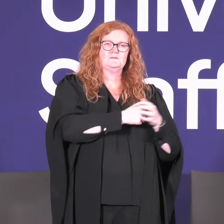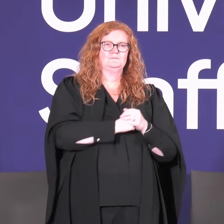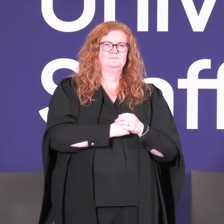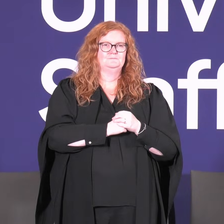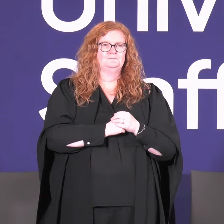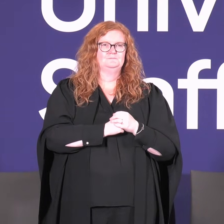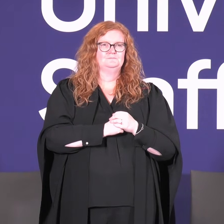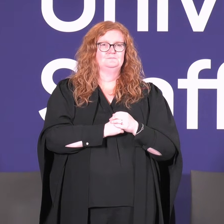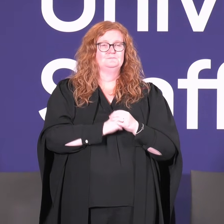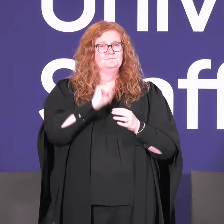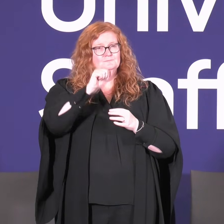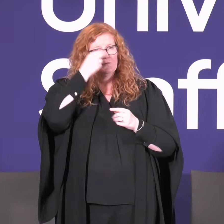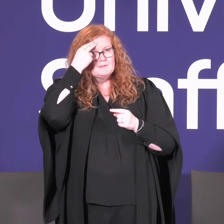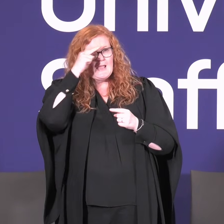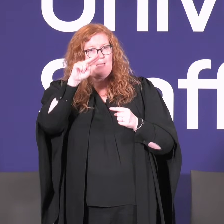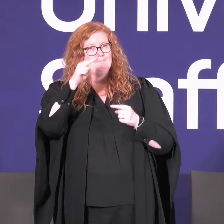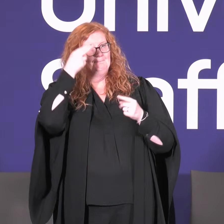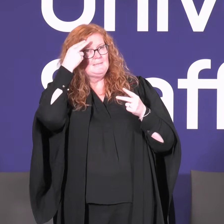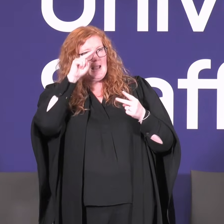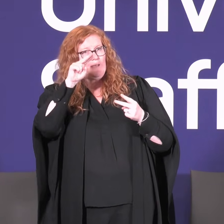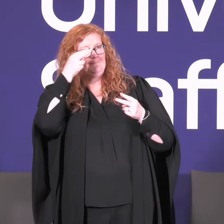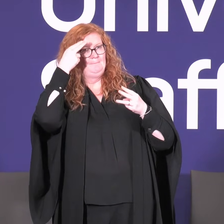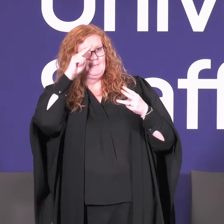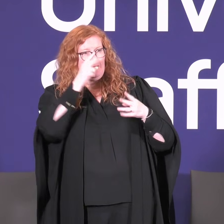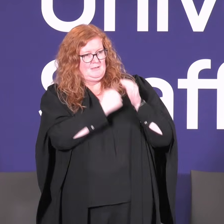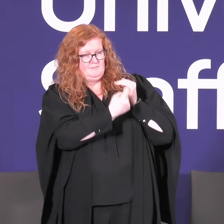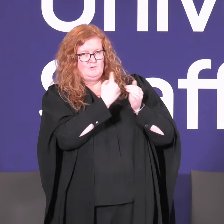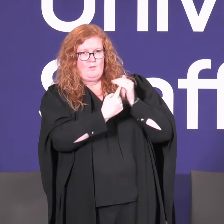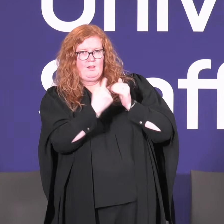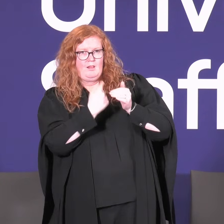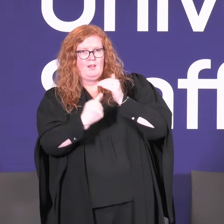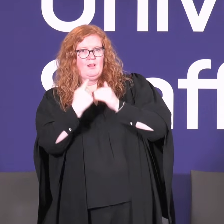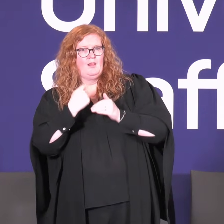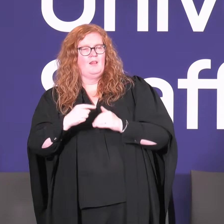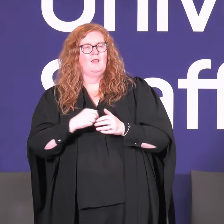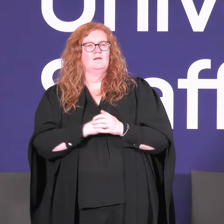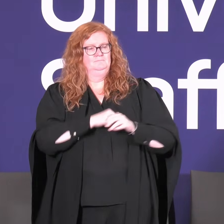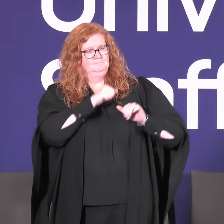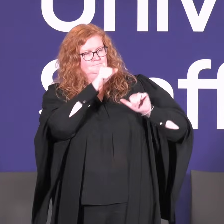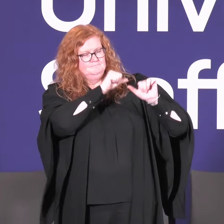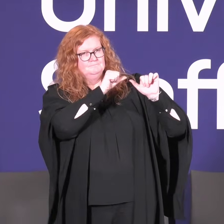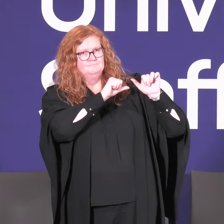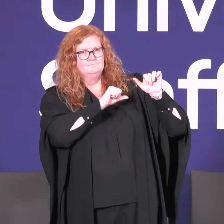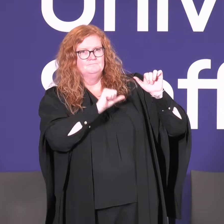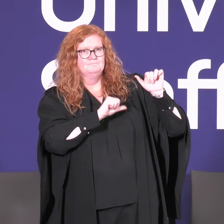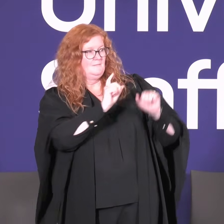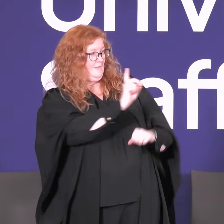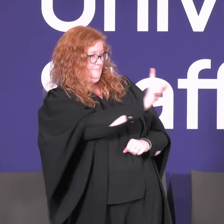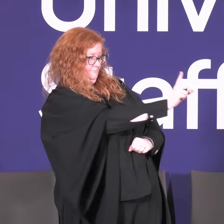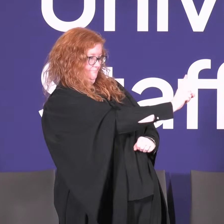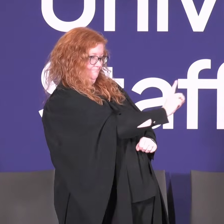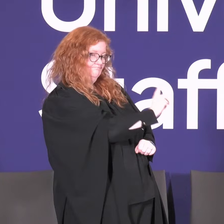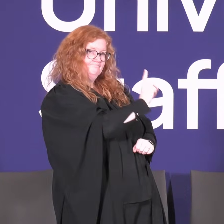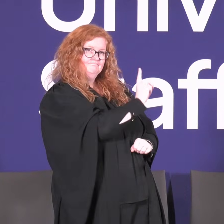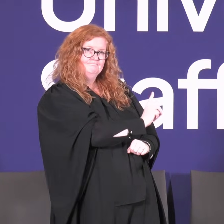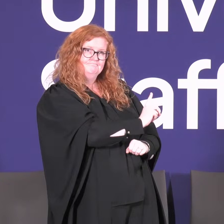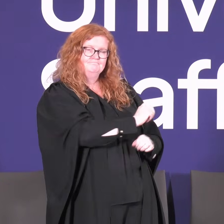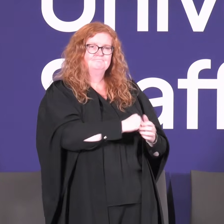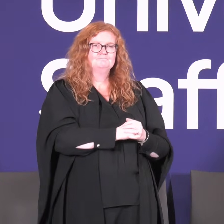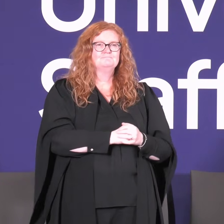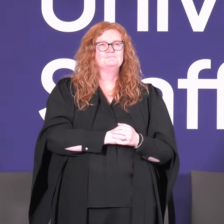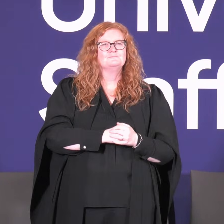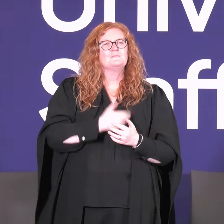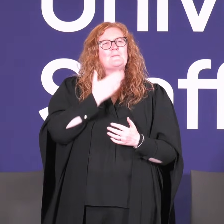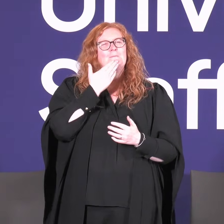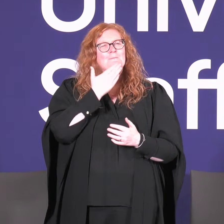The name of each graduand will be announced individually and by course before they cross the lower platform. Please do